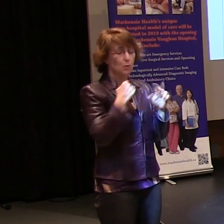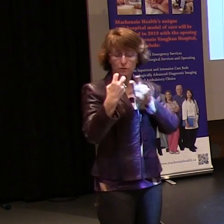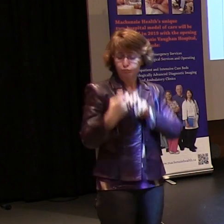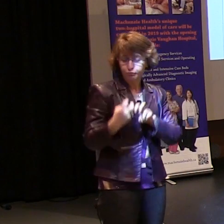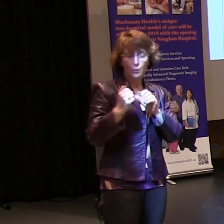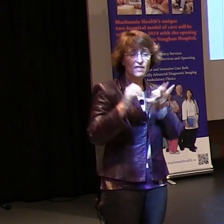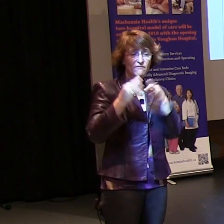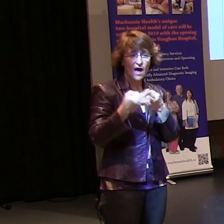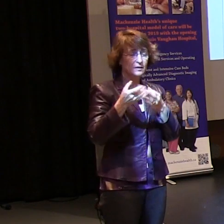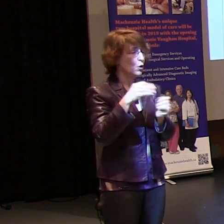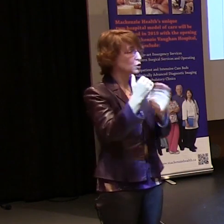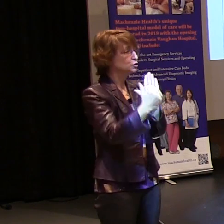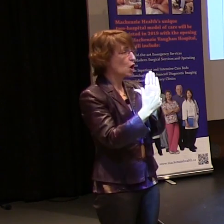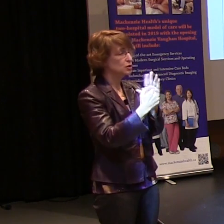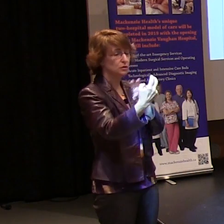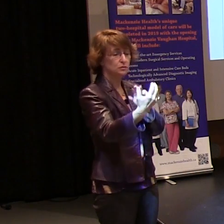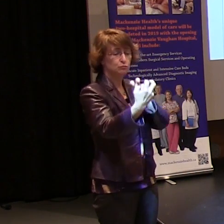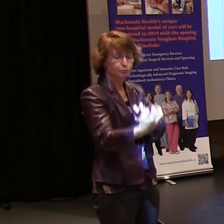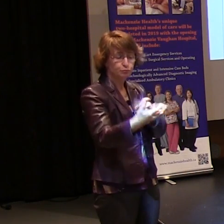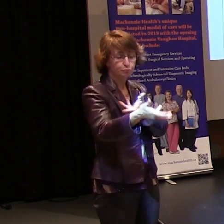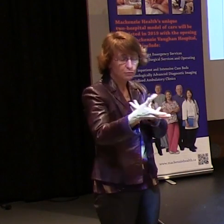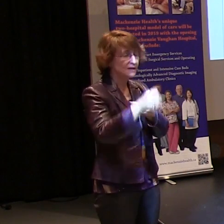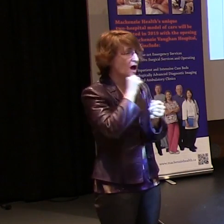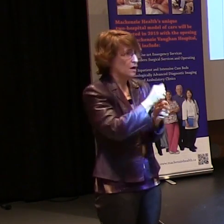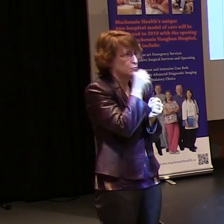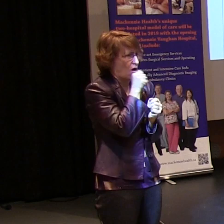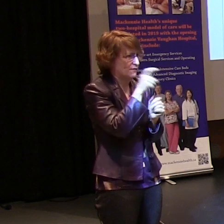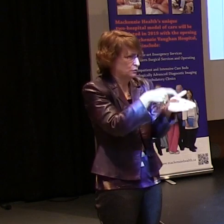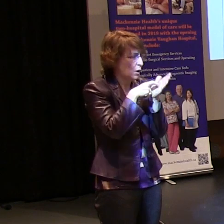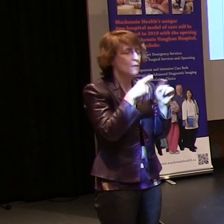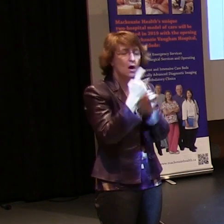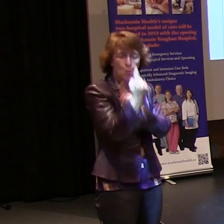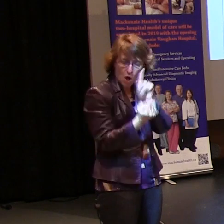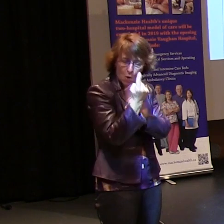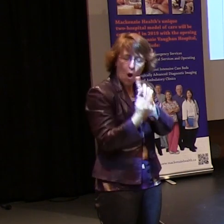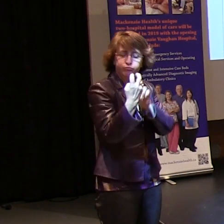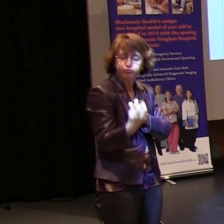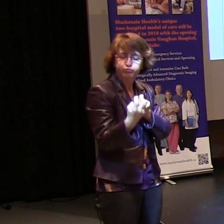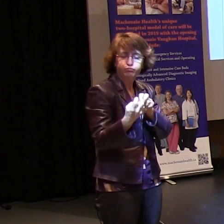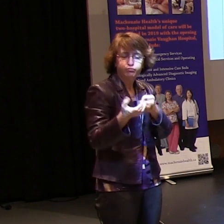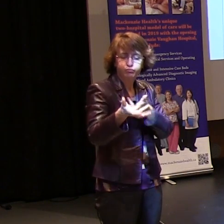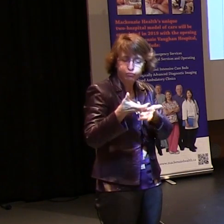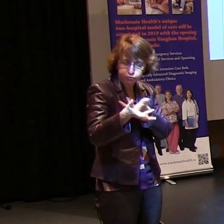member, if you want to speak with the doctor, not in most private way, but one by one, you have this